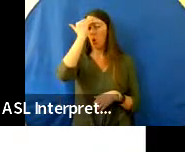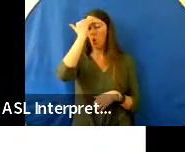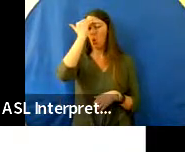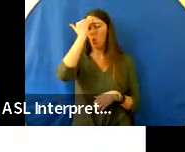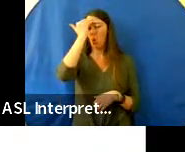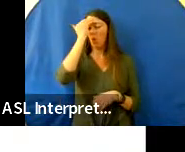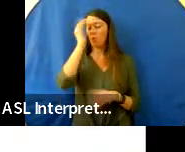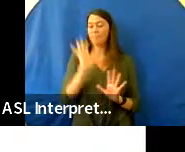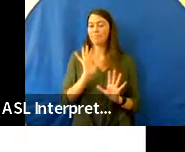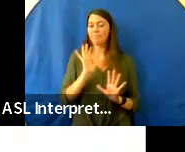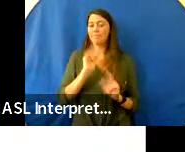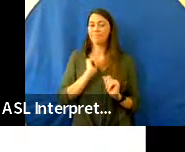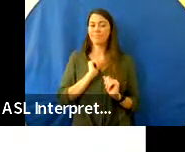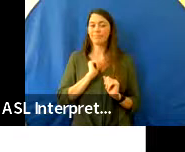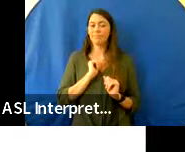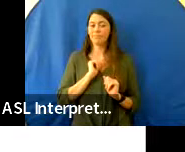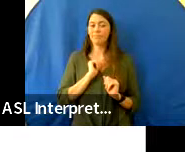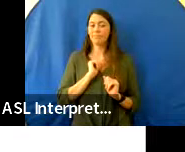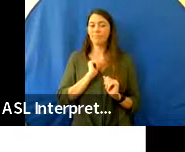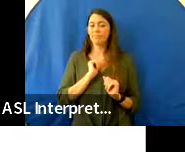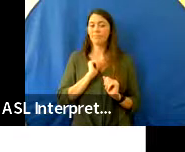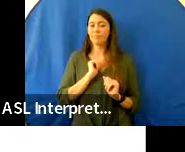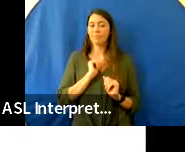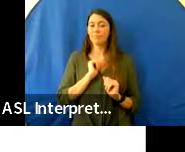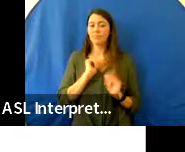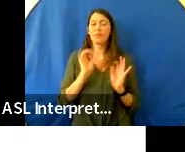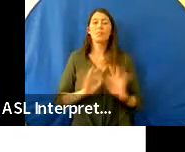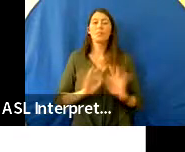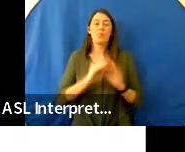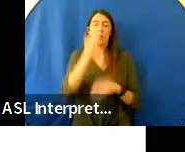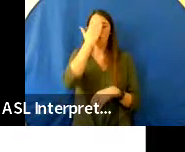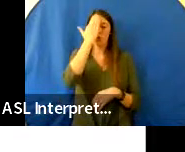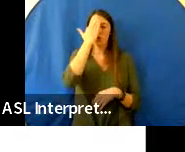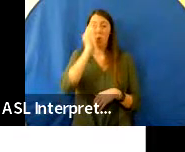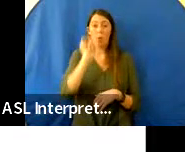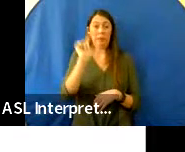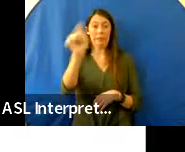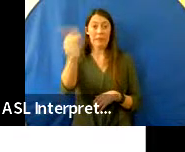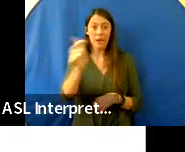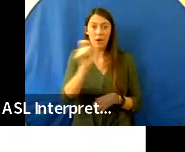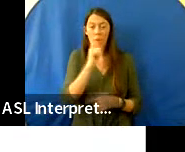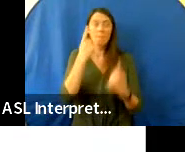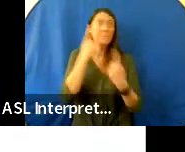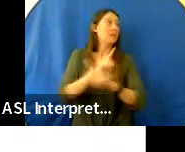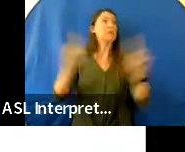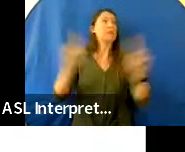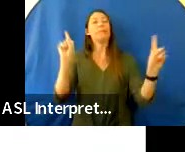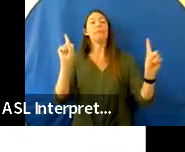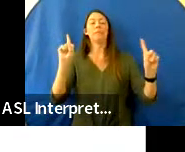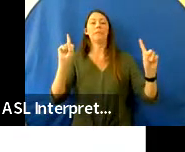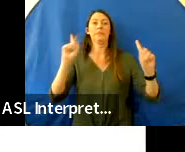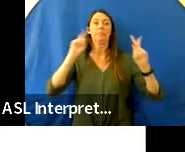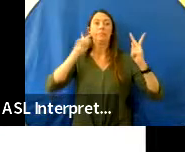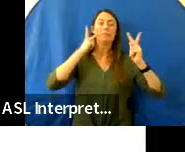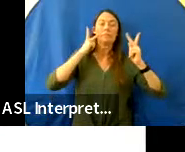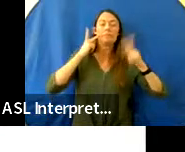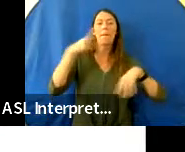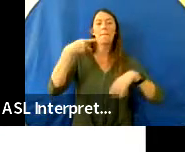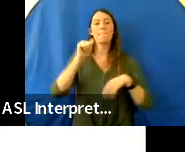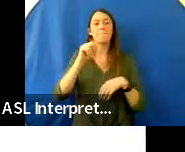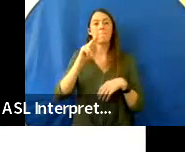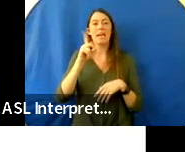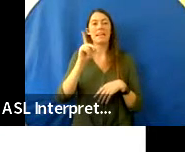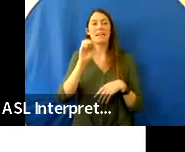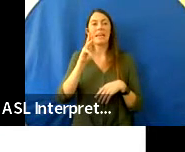some point it will no longer be a declared pandemic. But really, I think the most important question for us is, you know, here in